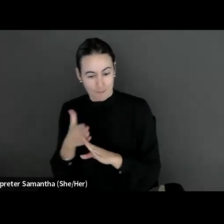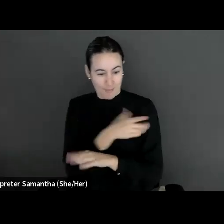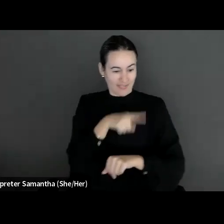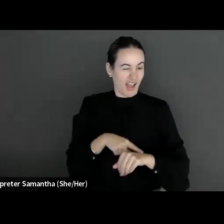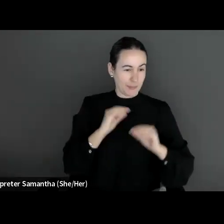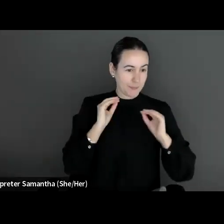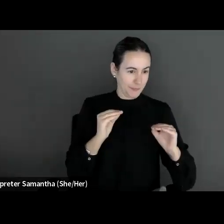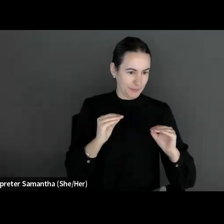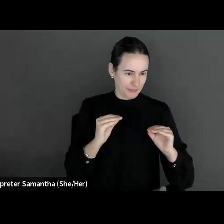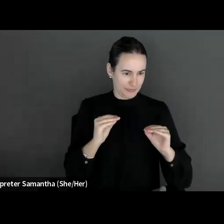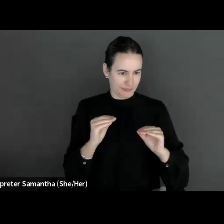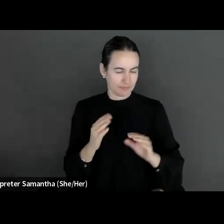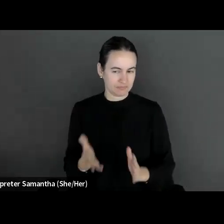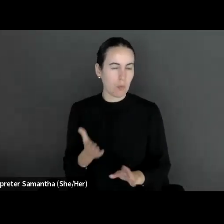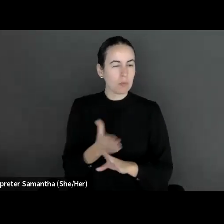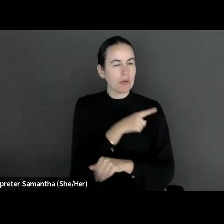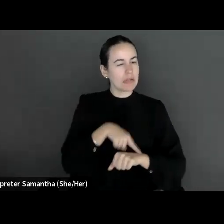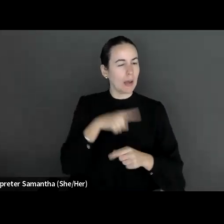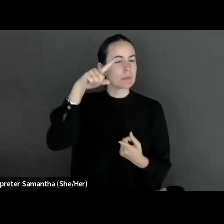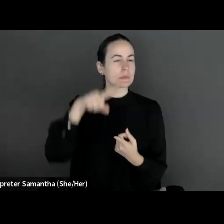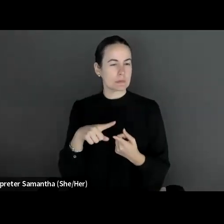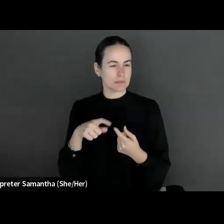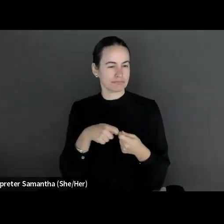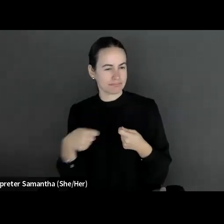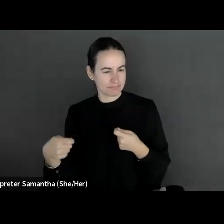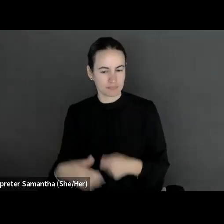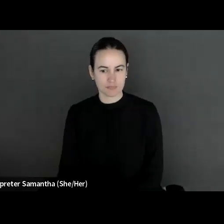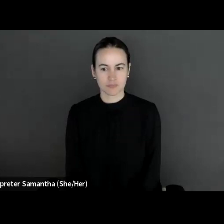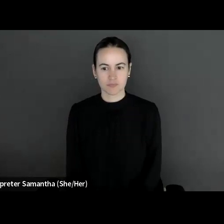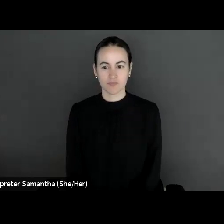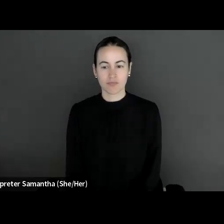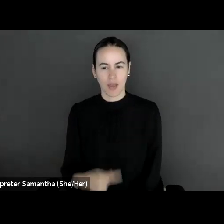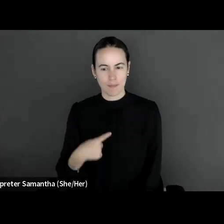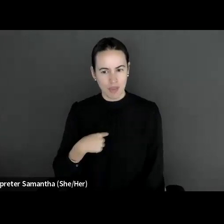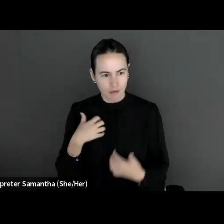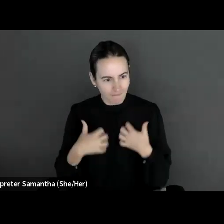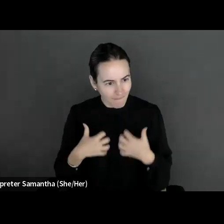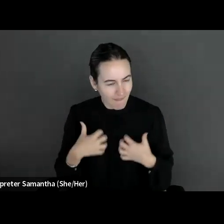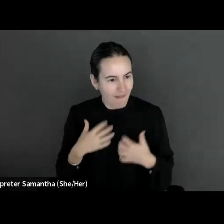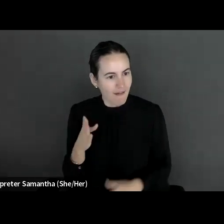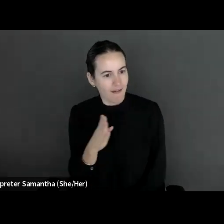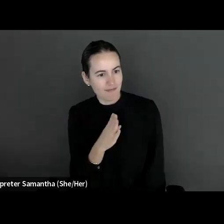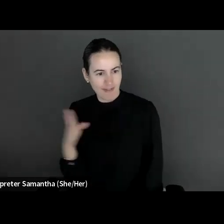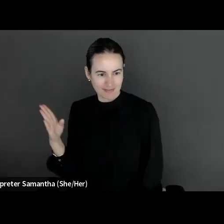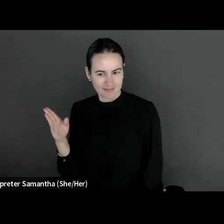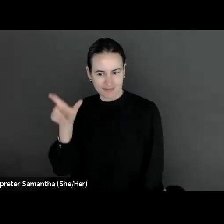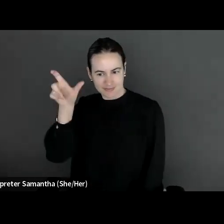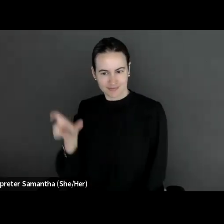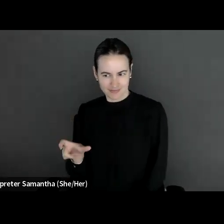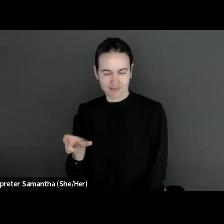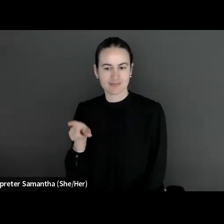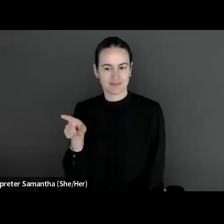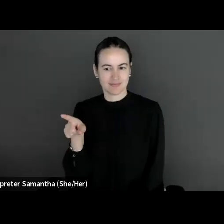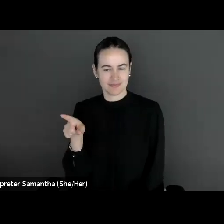I think the most interesting results is in the right column. It's when we looked more into